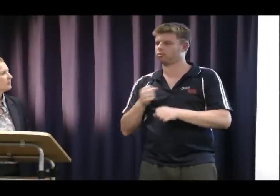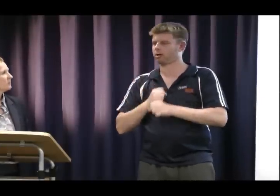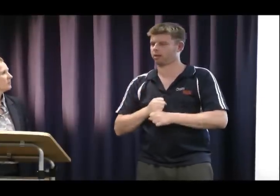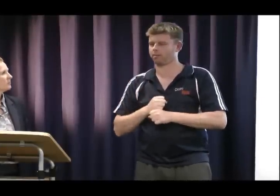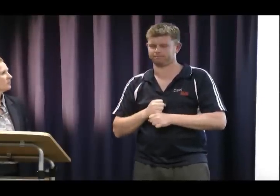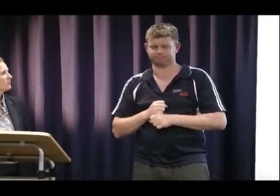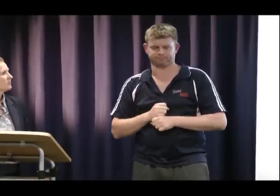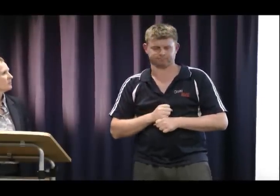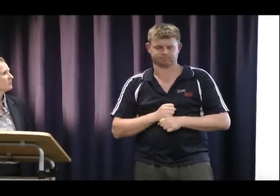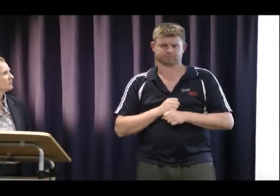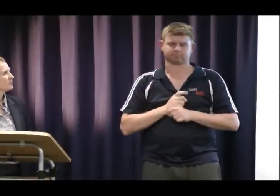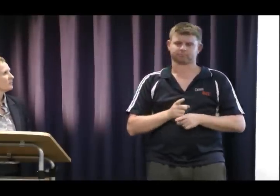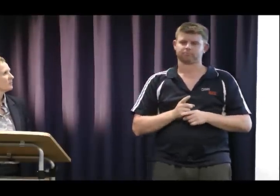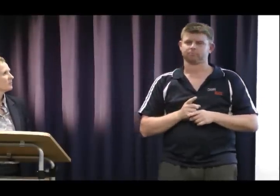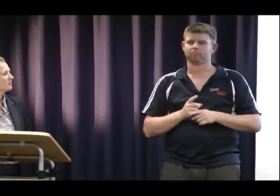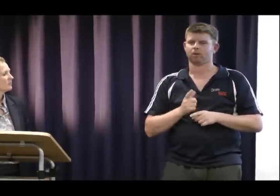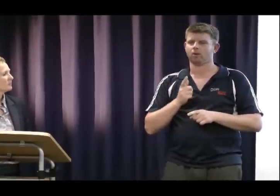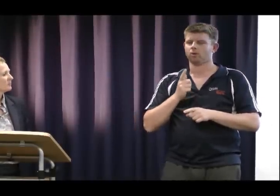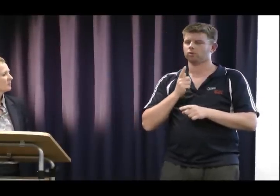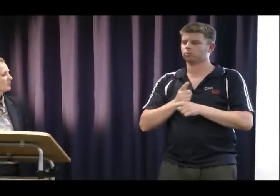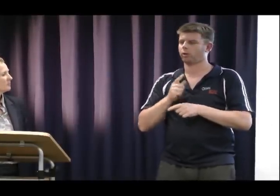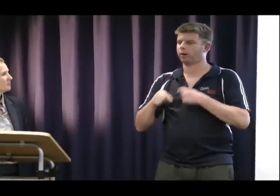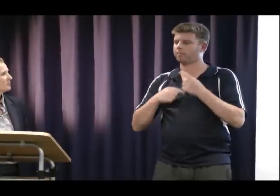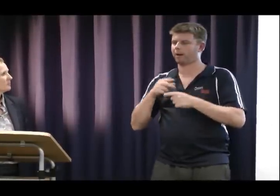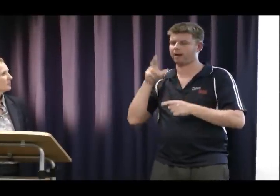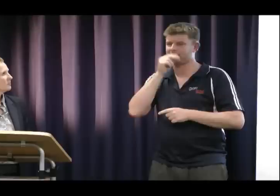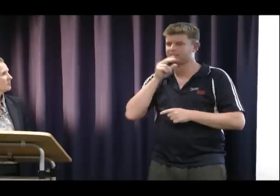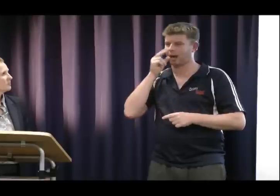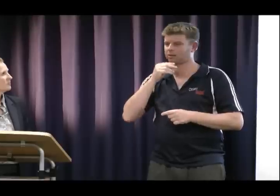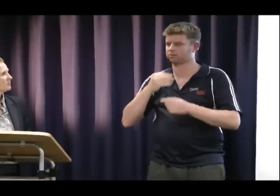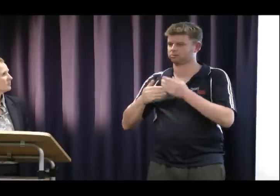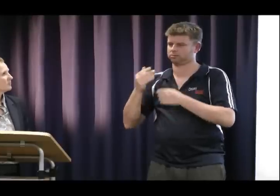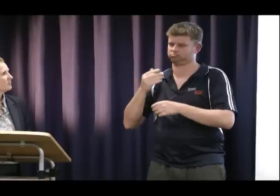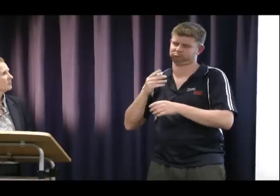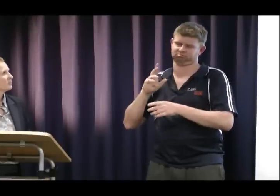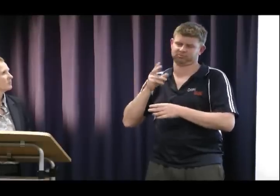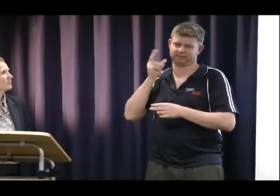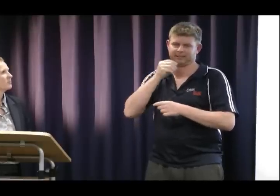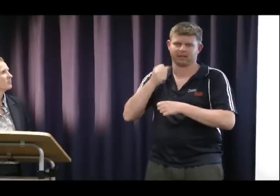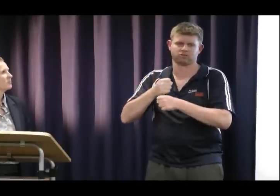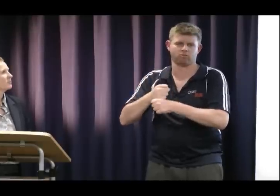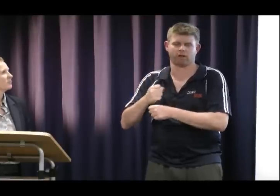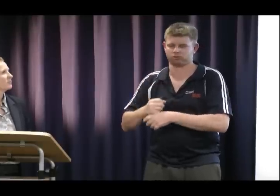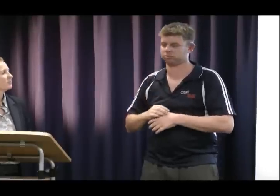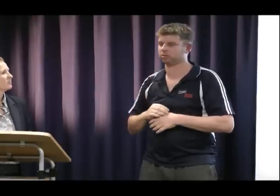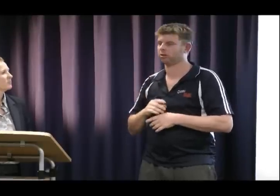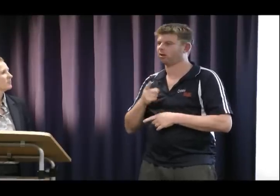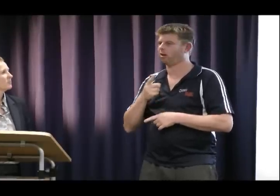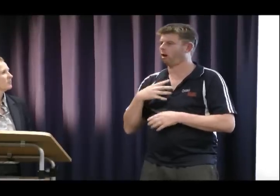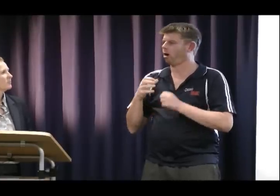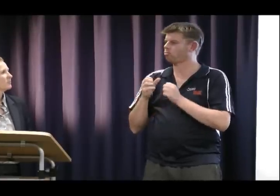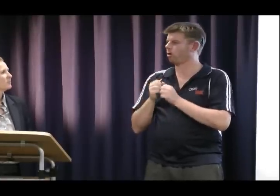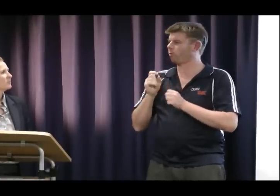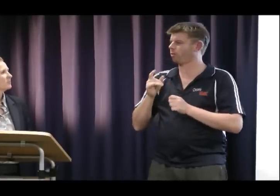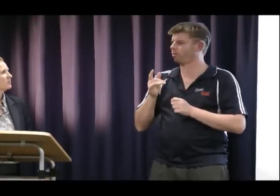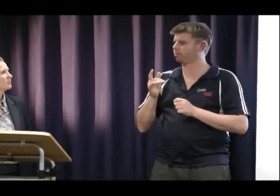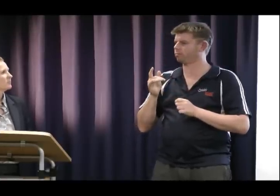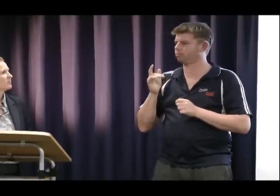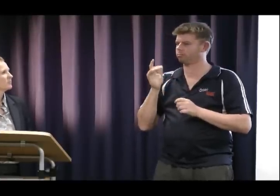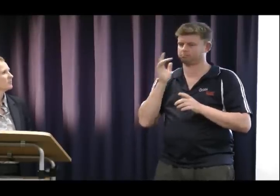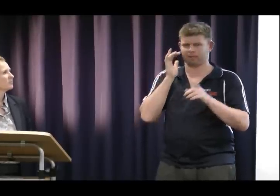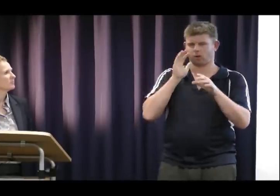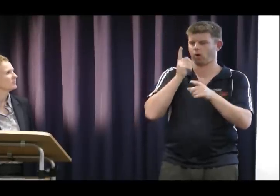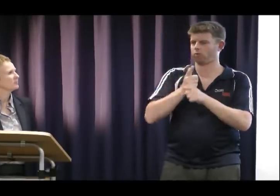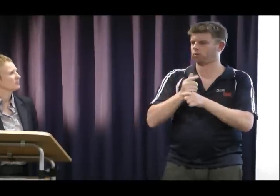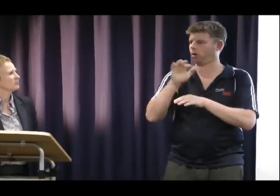and I'm also the president of Melbourne Deaf Cricket Club. Okay, so in terms of the younger generation and comments